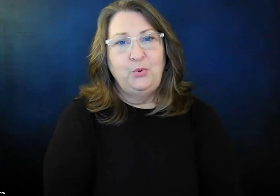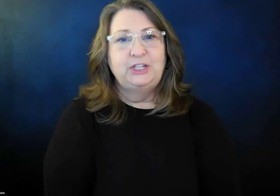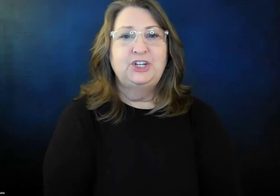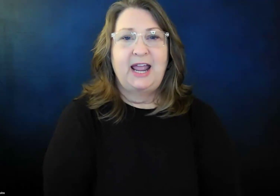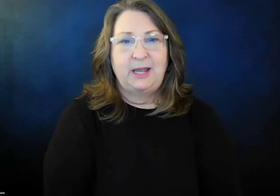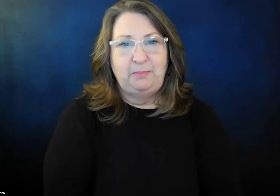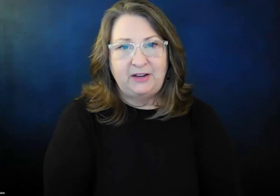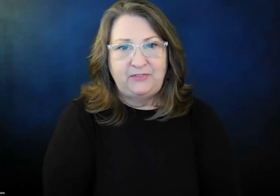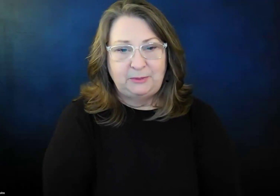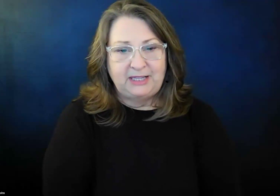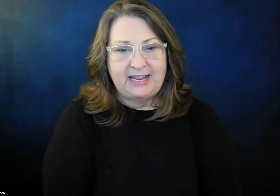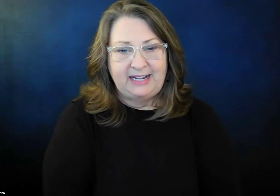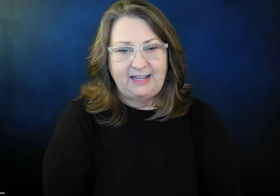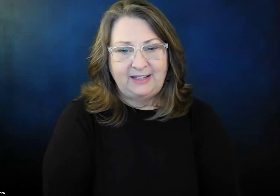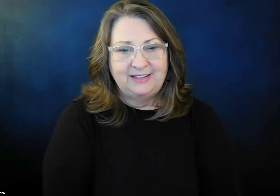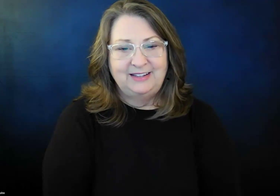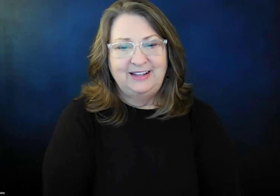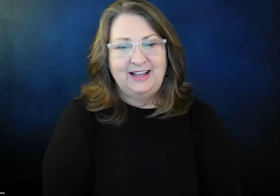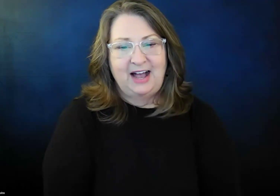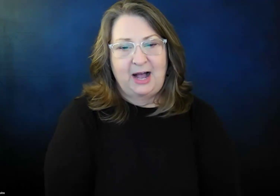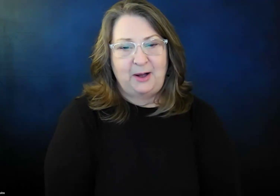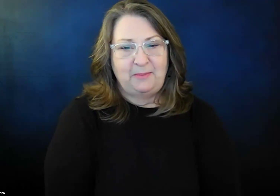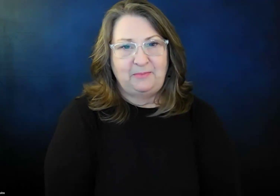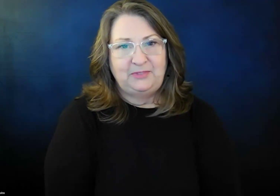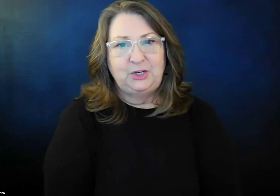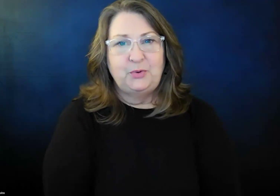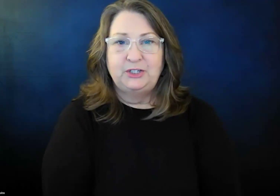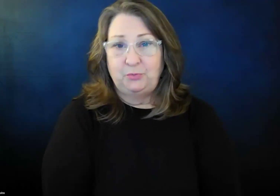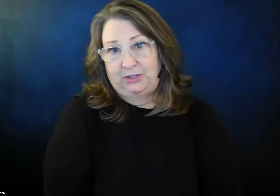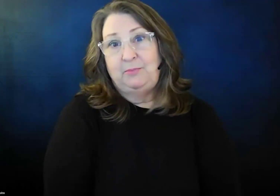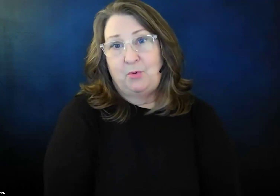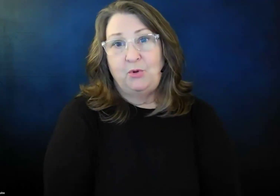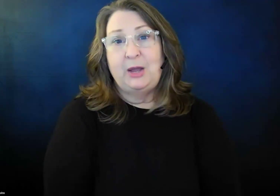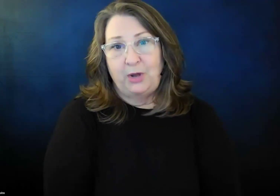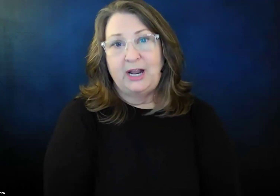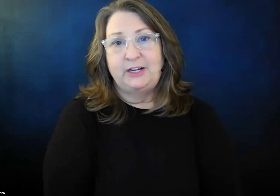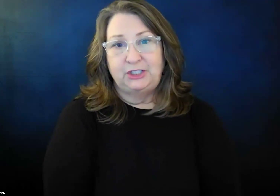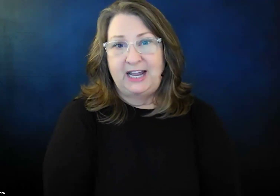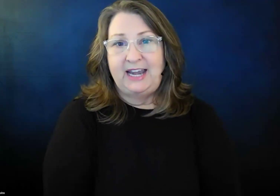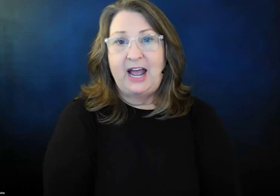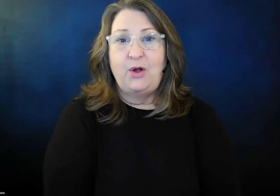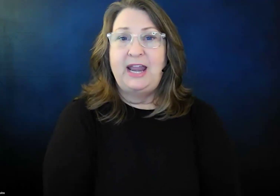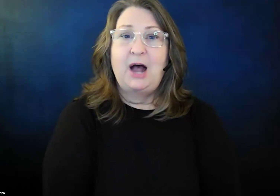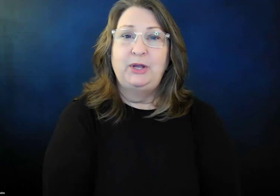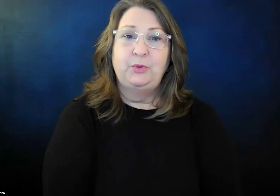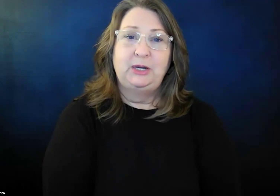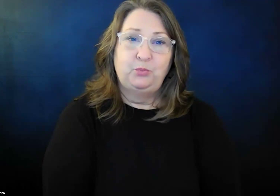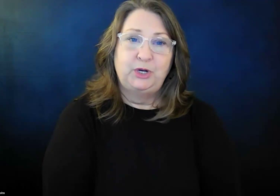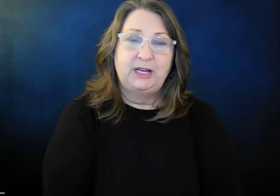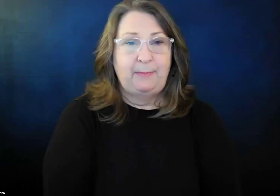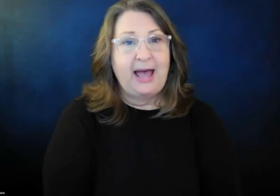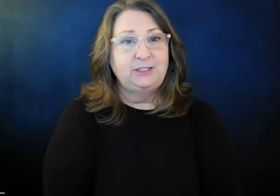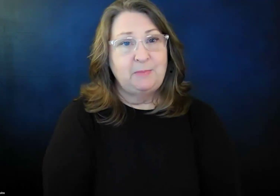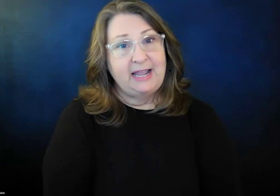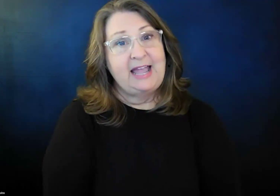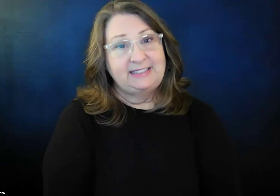I wish I had benefit planning to more that what I understand now and how it